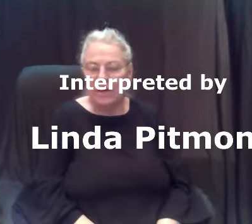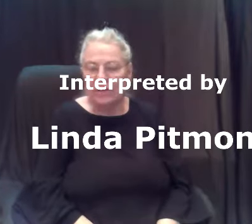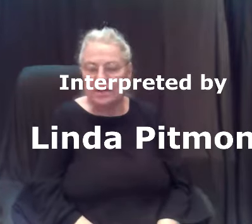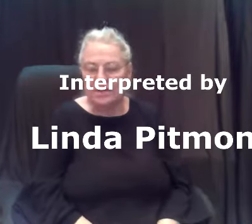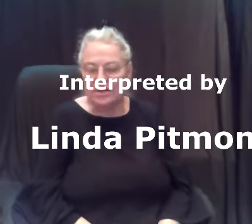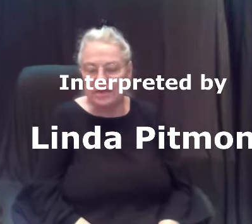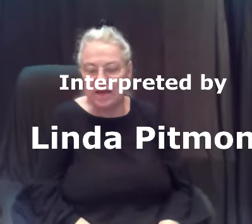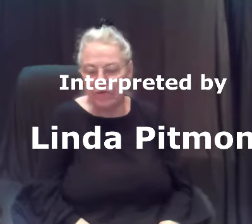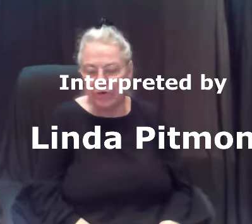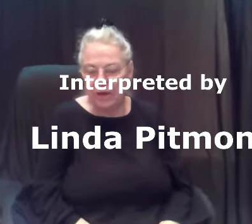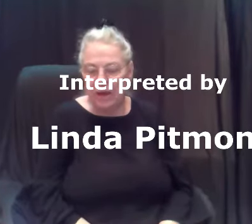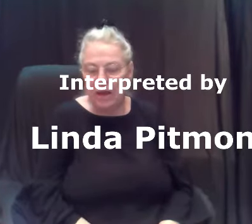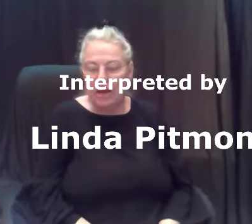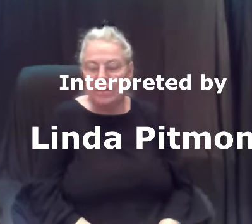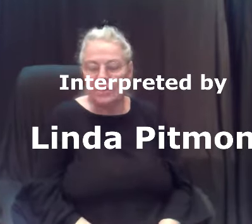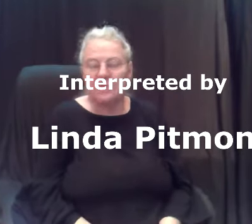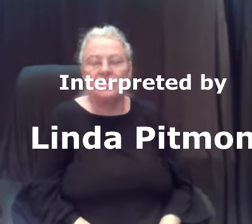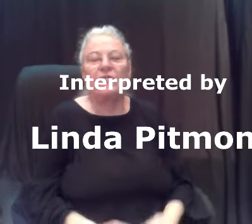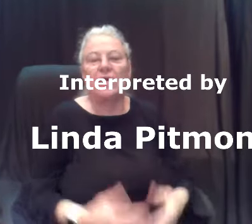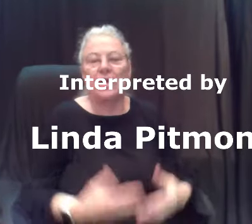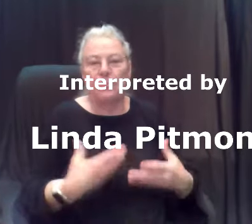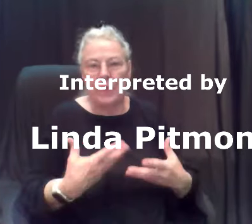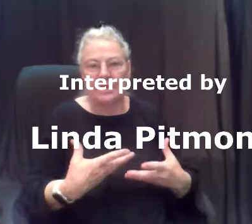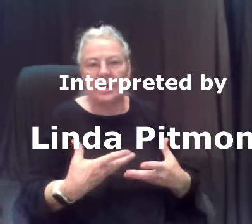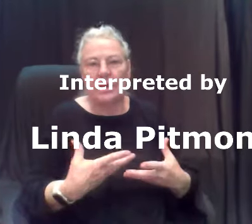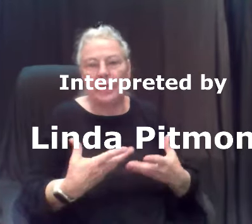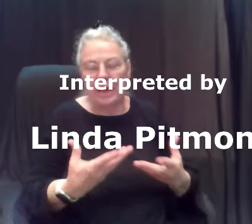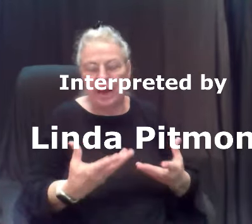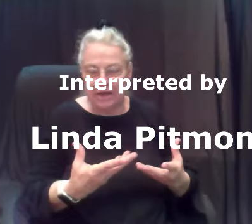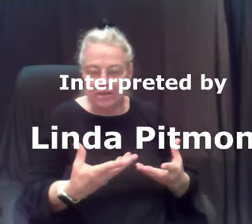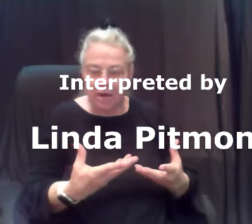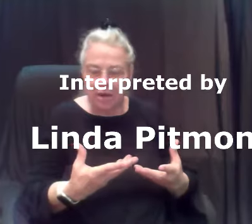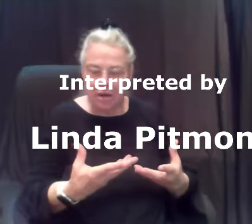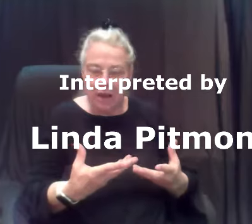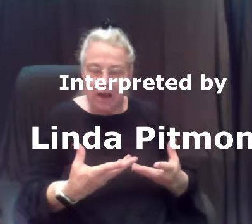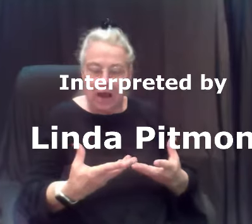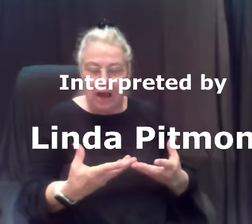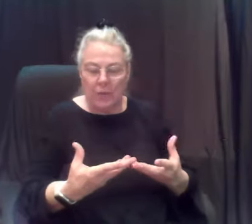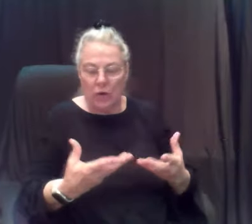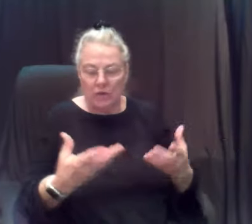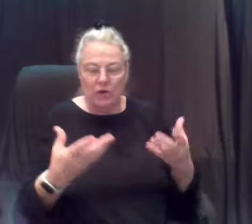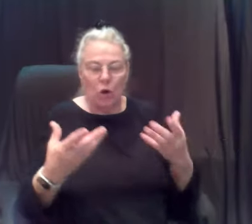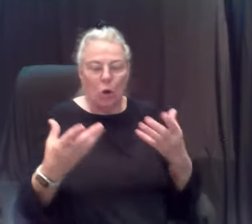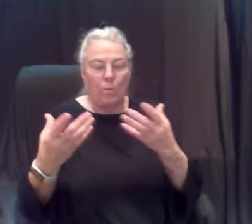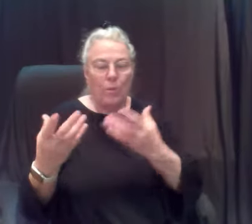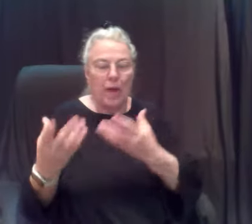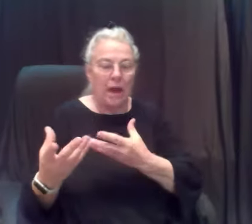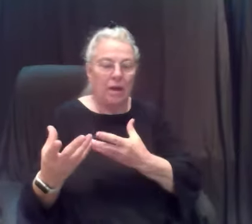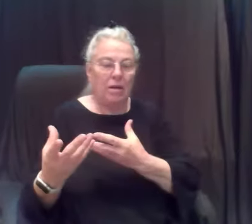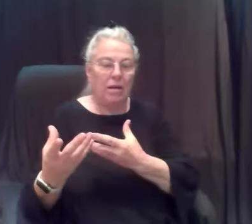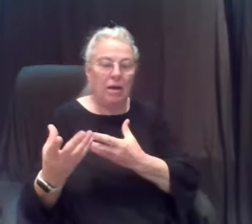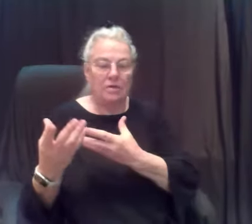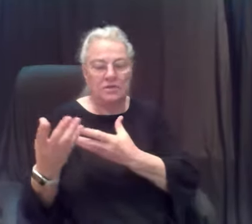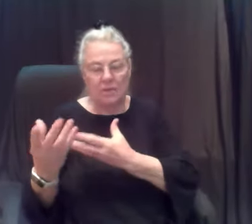There is a Savior. This is a very basic beginning song. I'm going to go back. Some